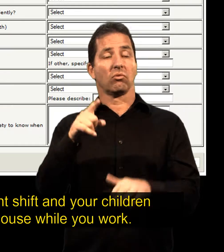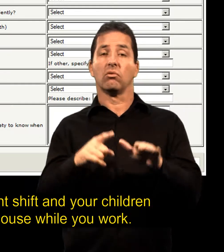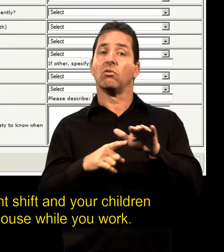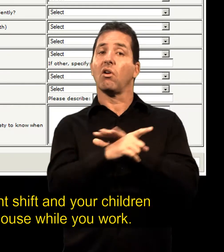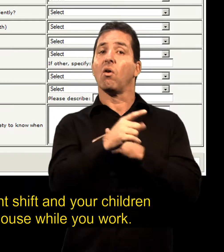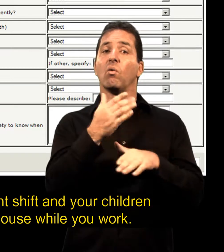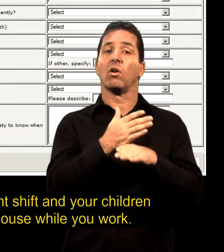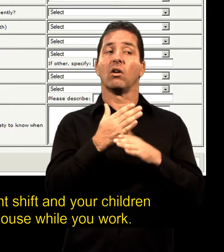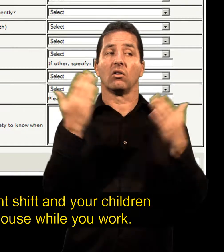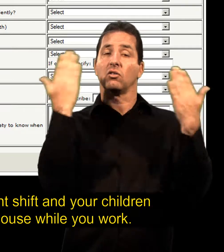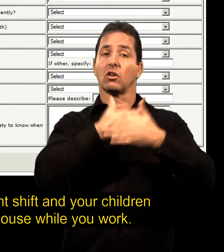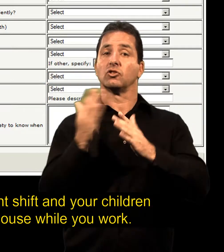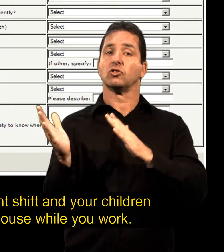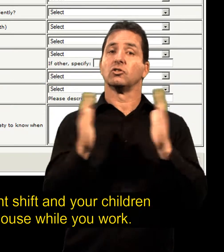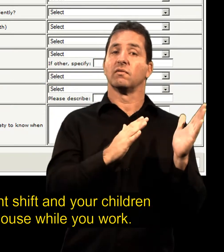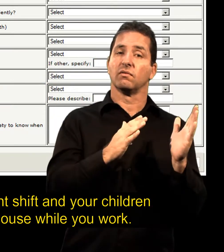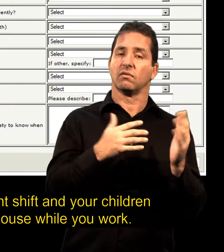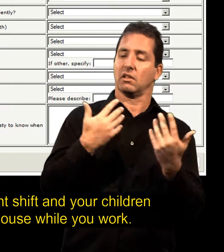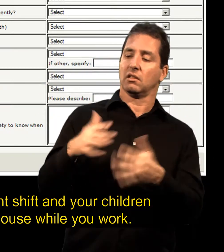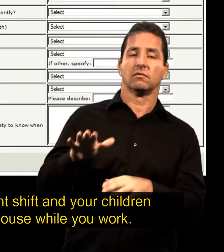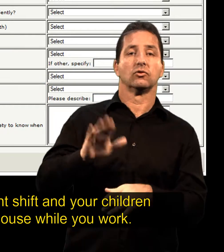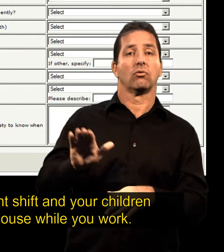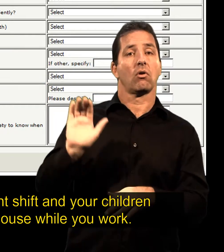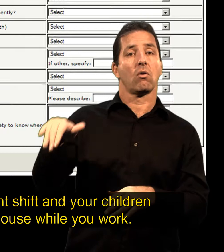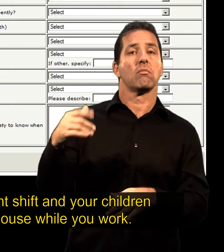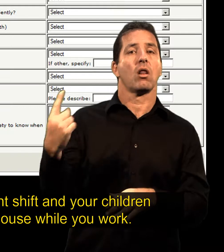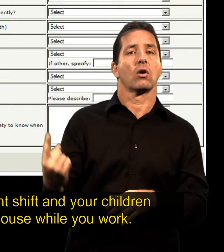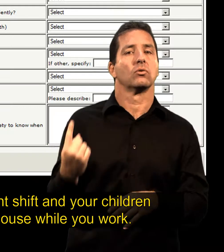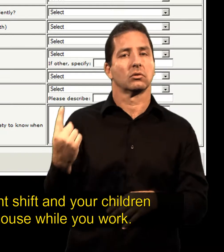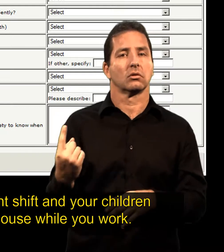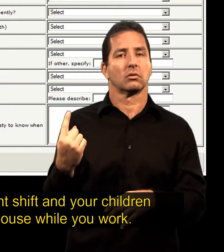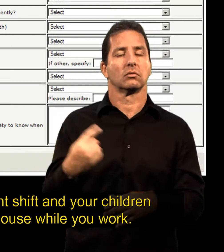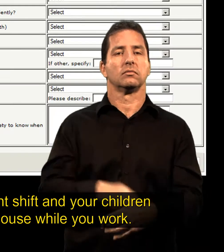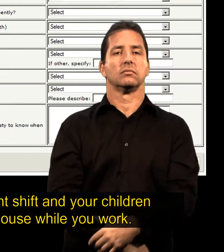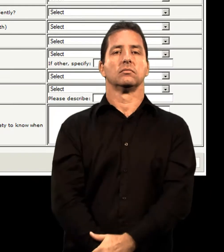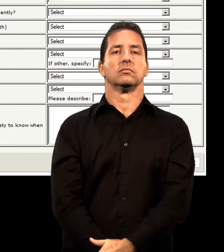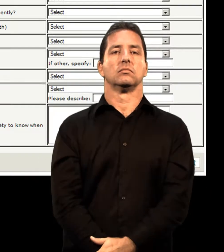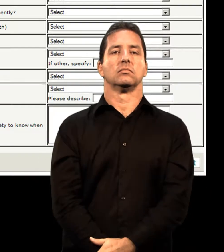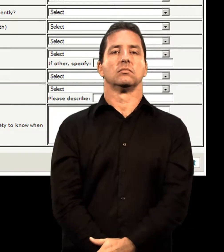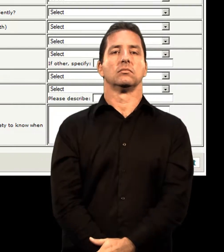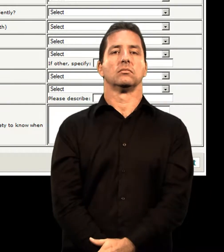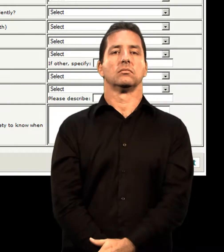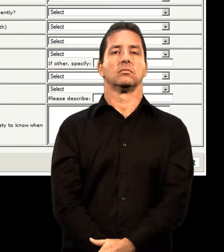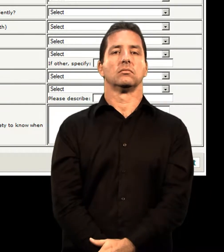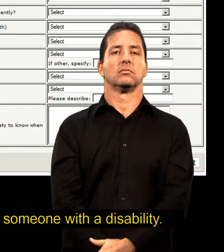or that you work night shift and your children are alone in the house while you work.